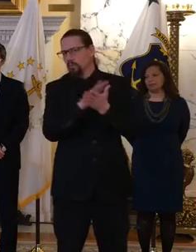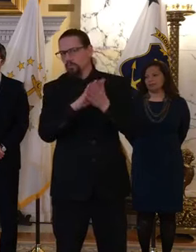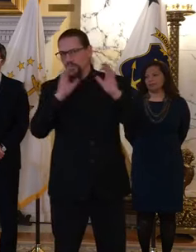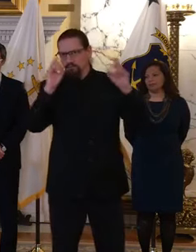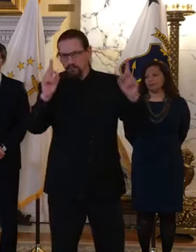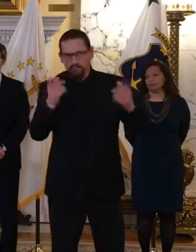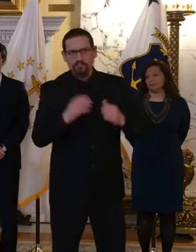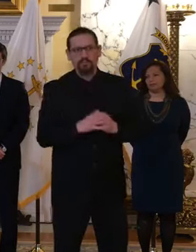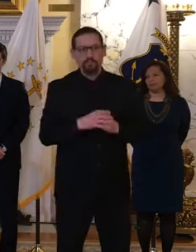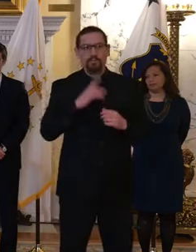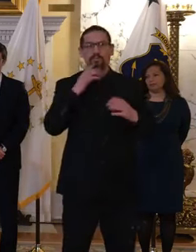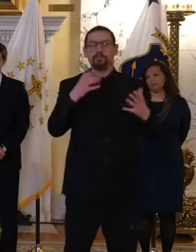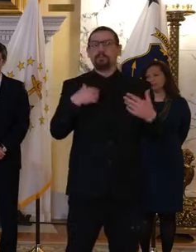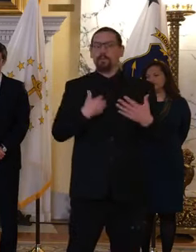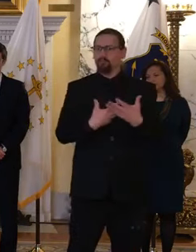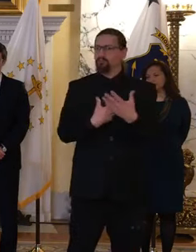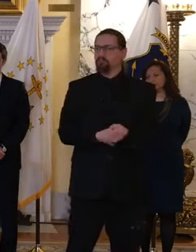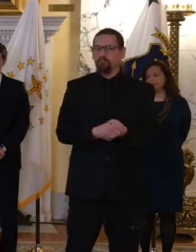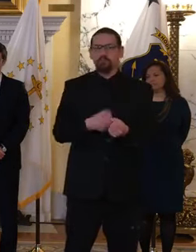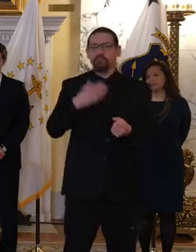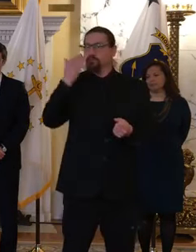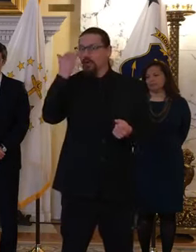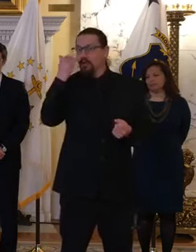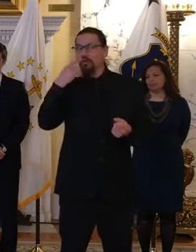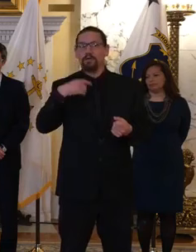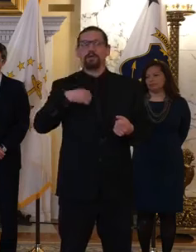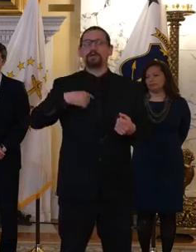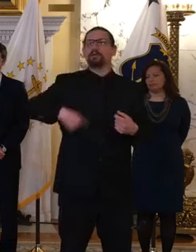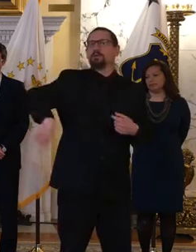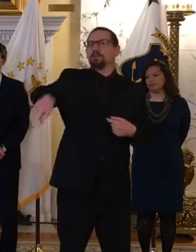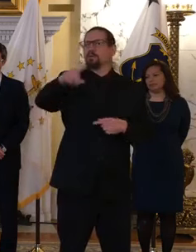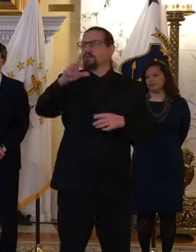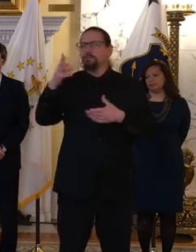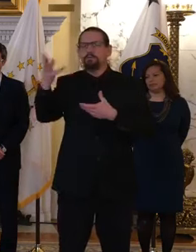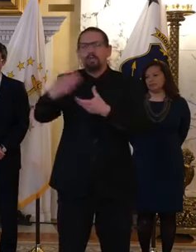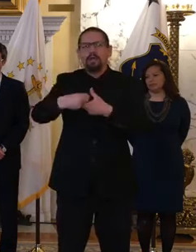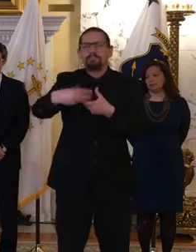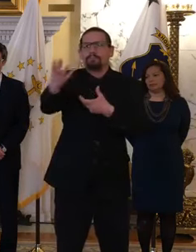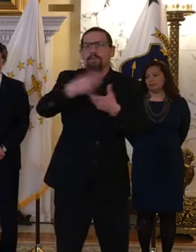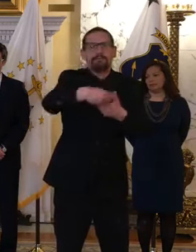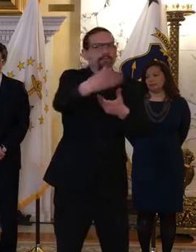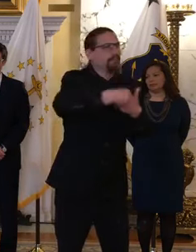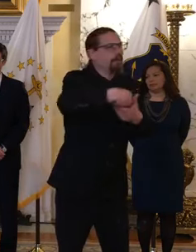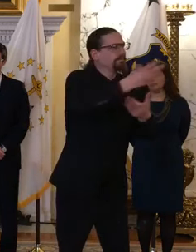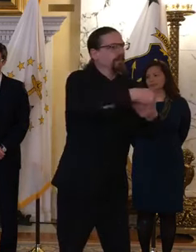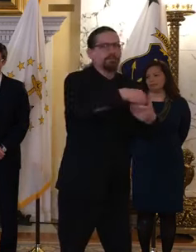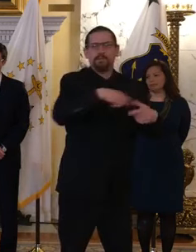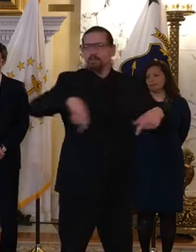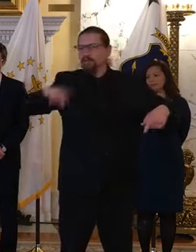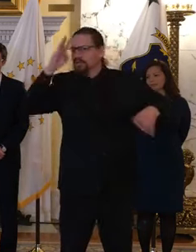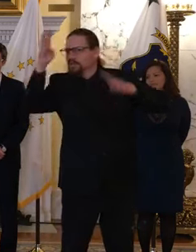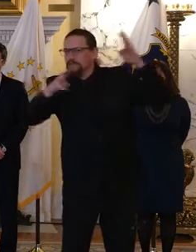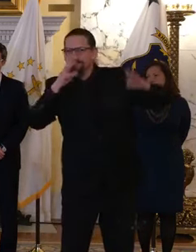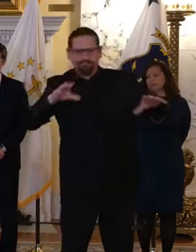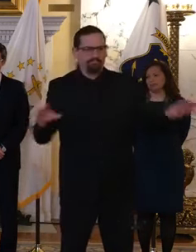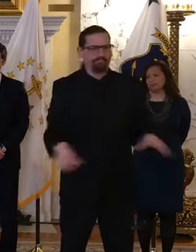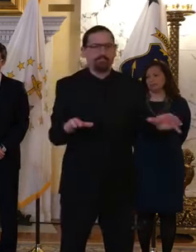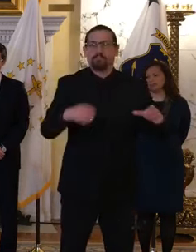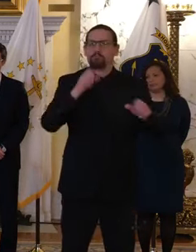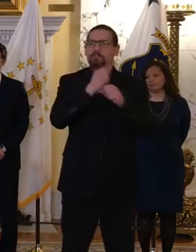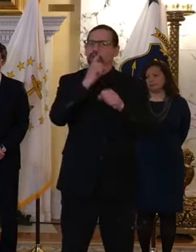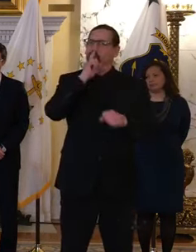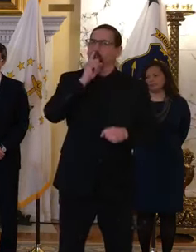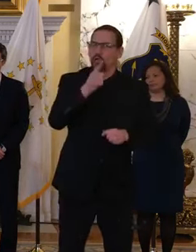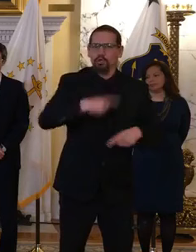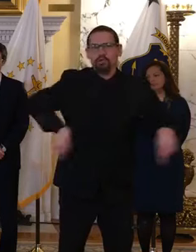say, let's keep going. And I actually hope that at the end of April, I can say we're doing even